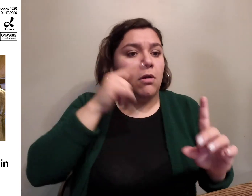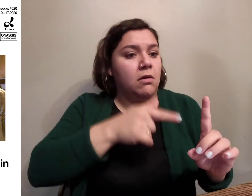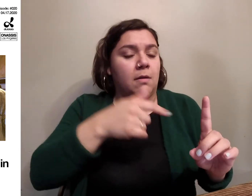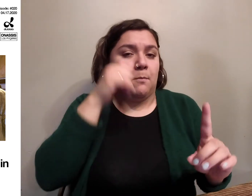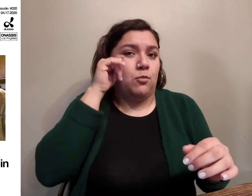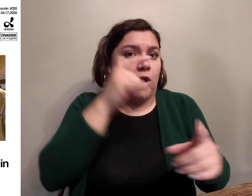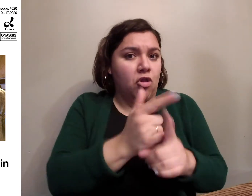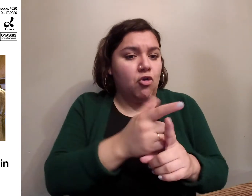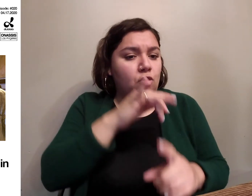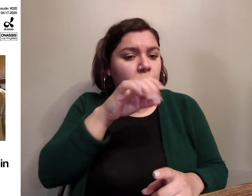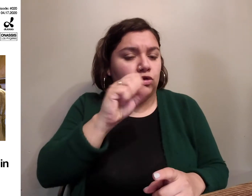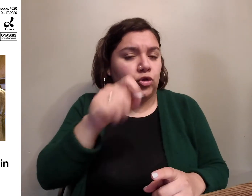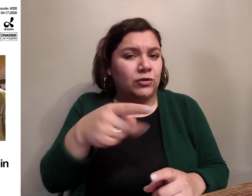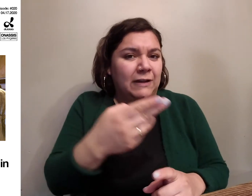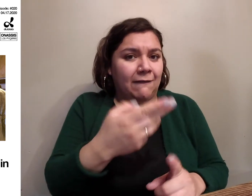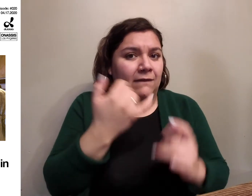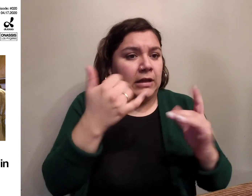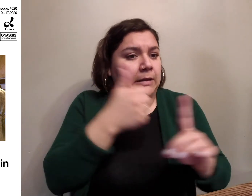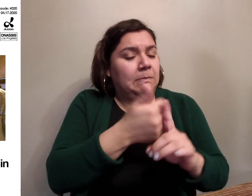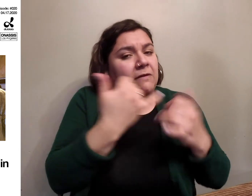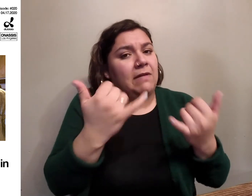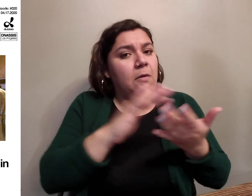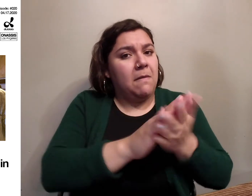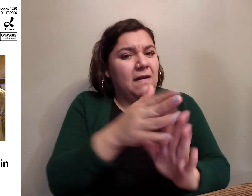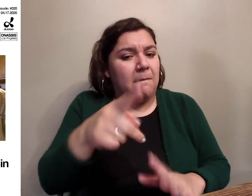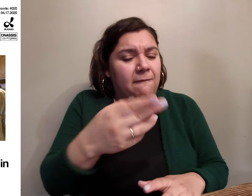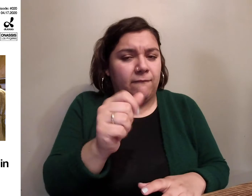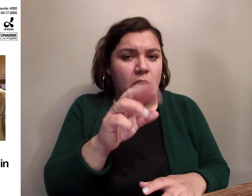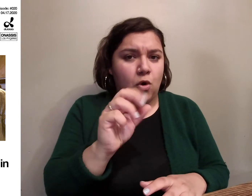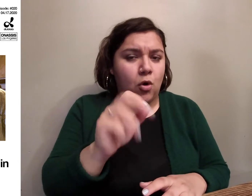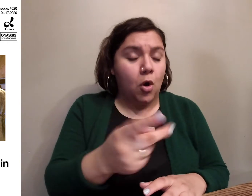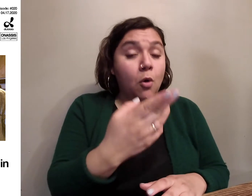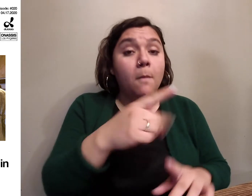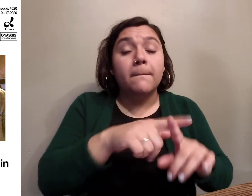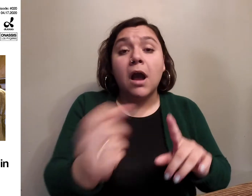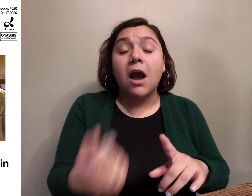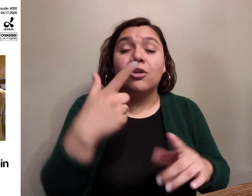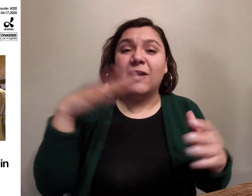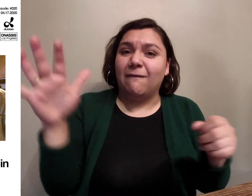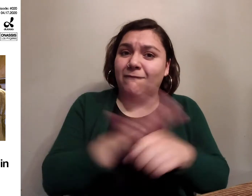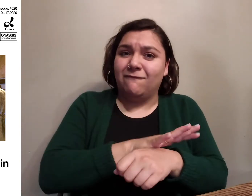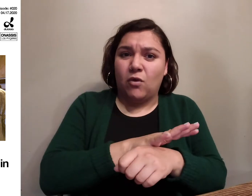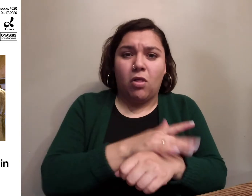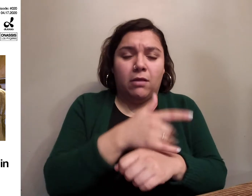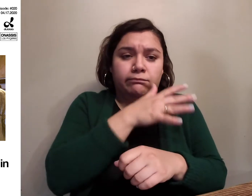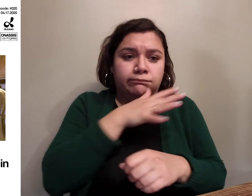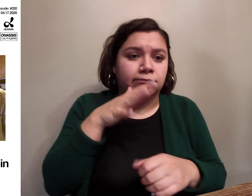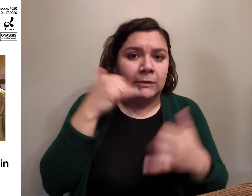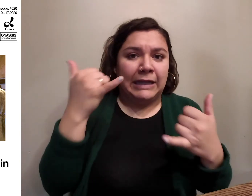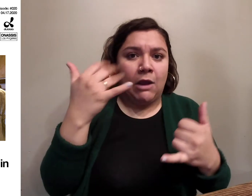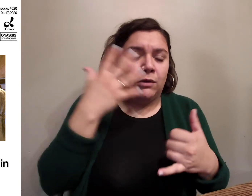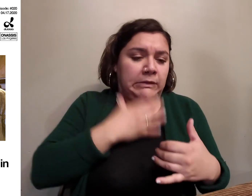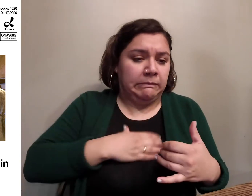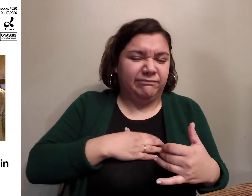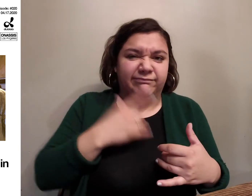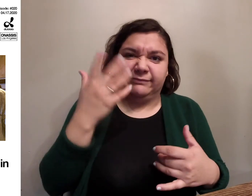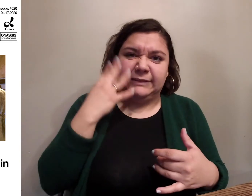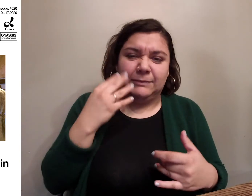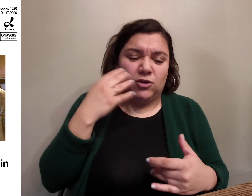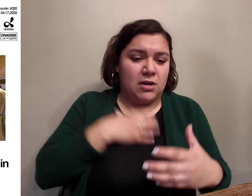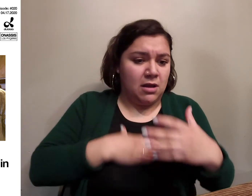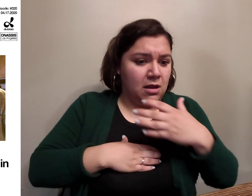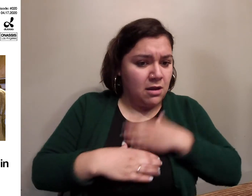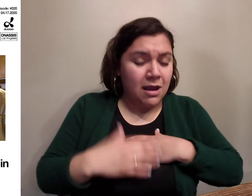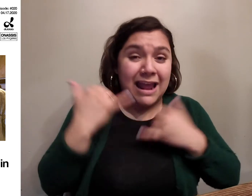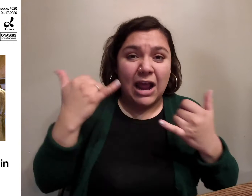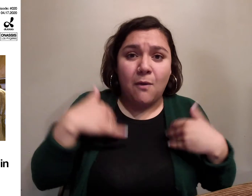land is experiencing famine. And right now, as we have global pestilence and we are having global famine occurring, I mean, in New